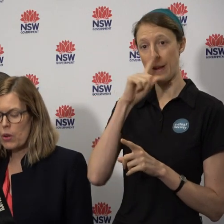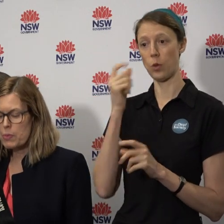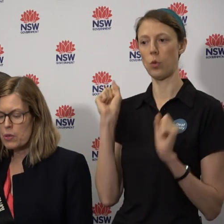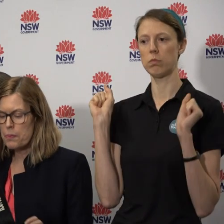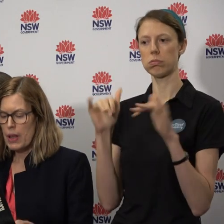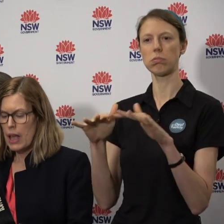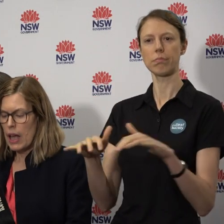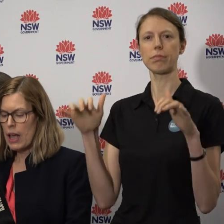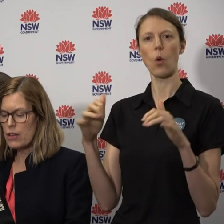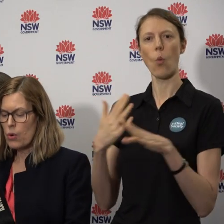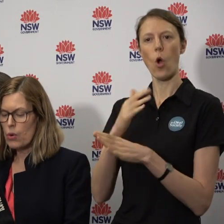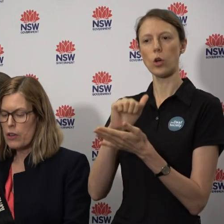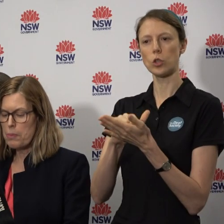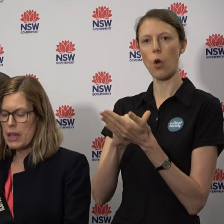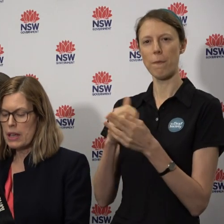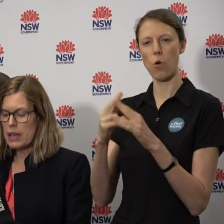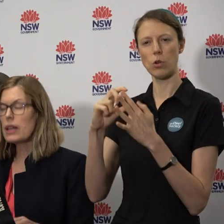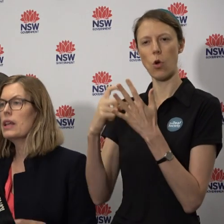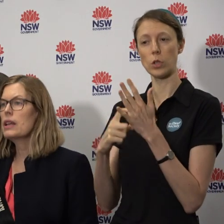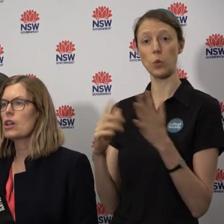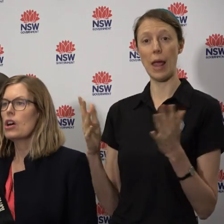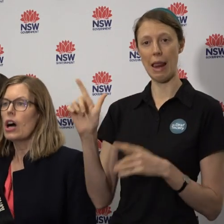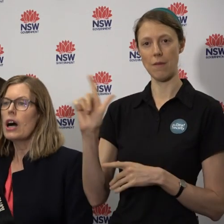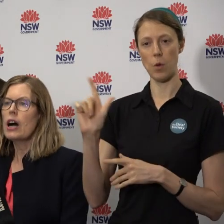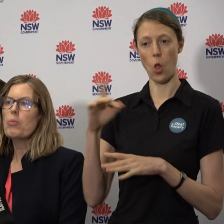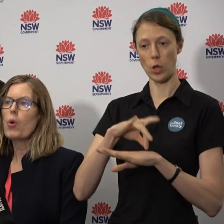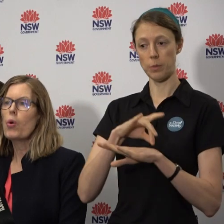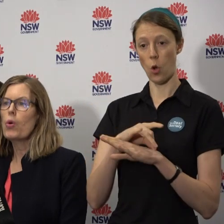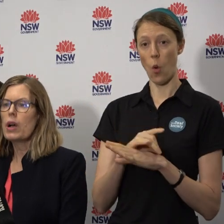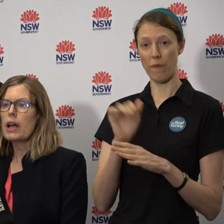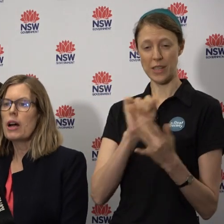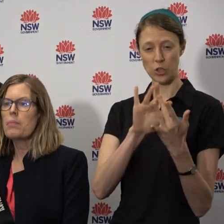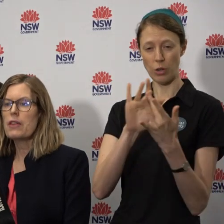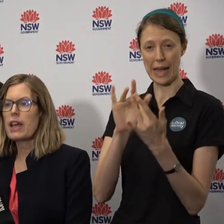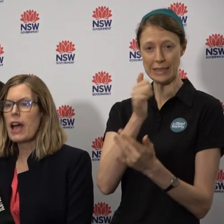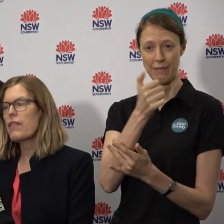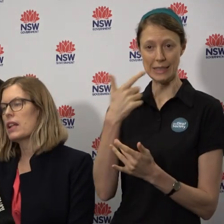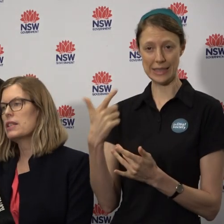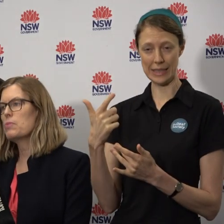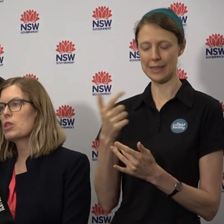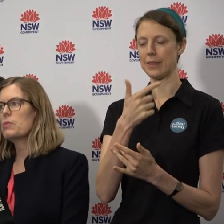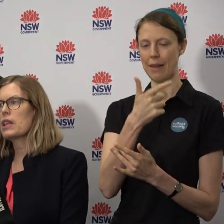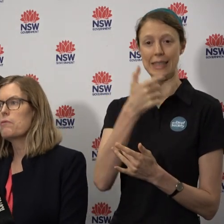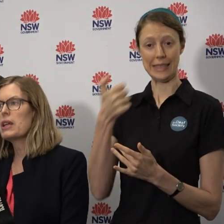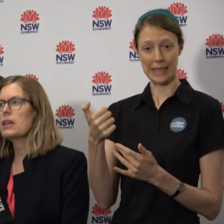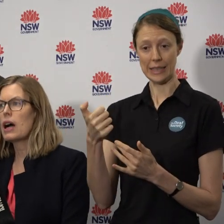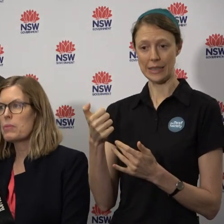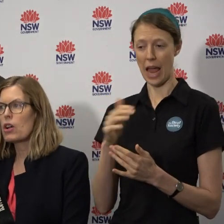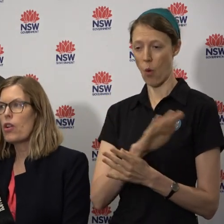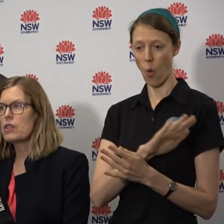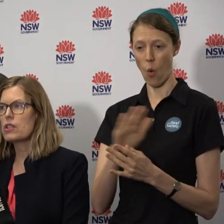Liverpool Hospital, and all have been cleared, or if they have had symptoms, they've